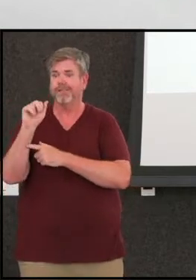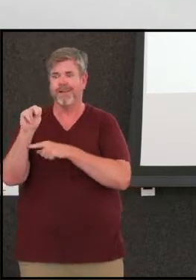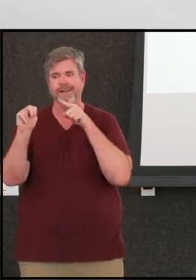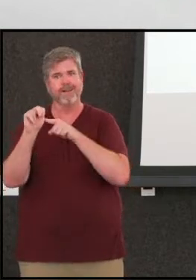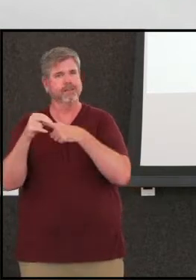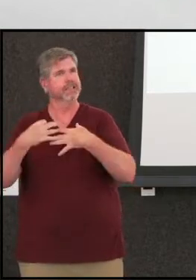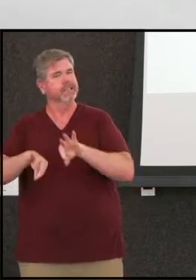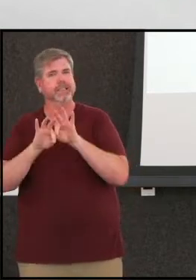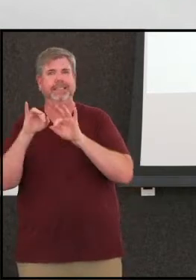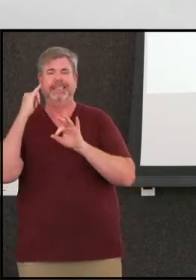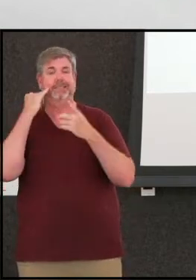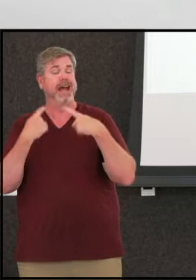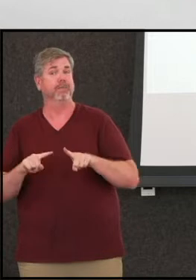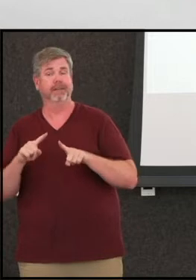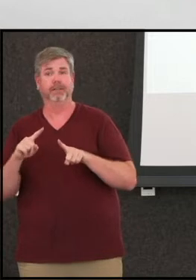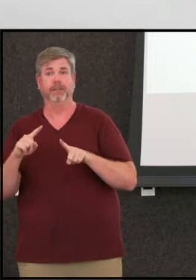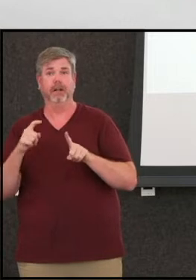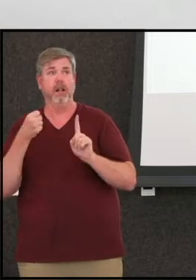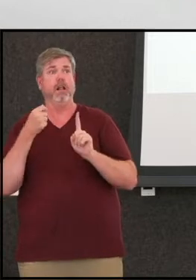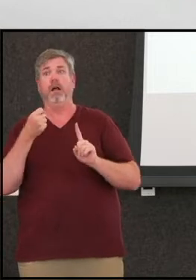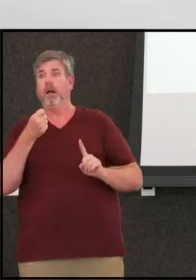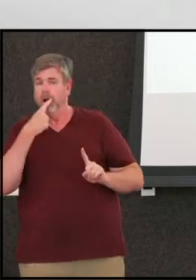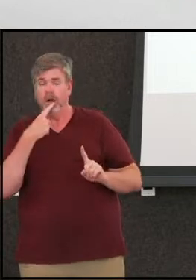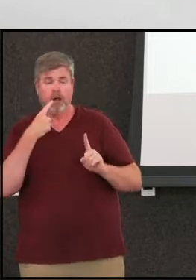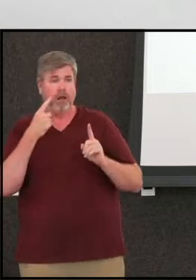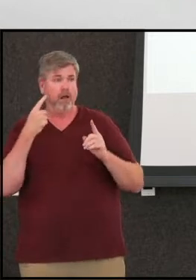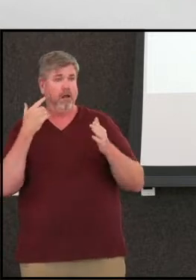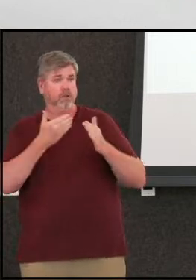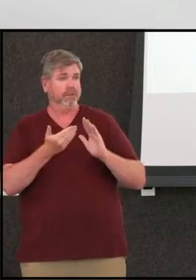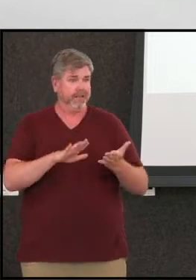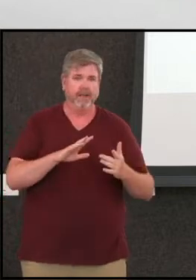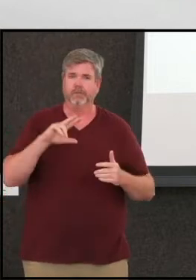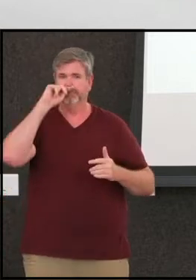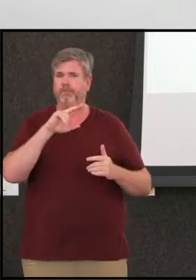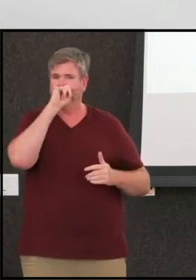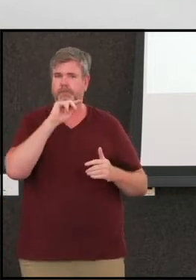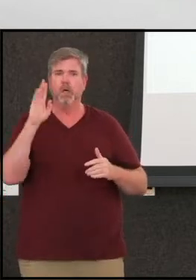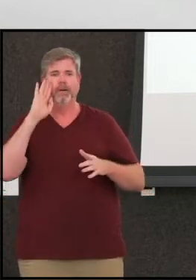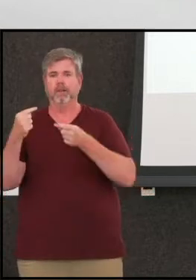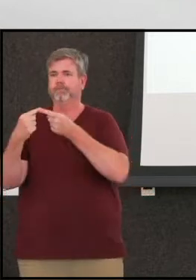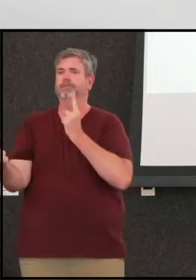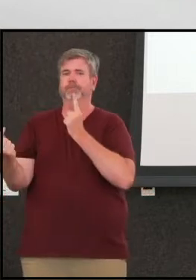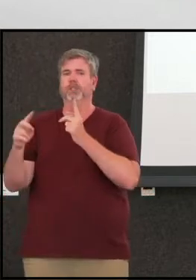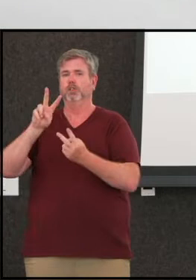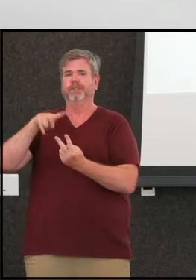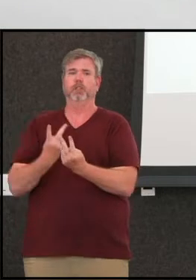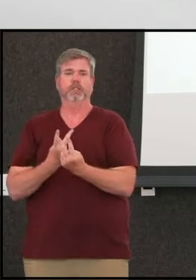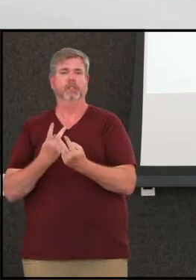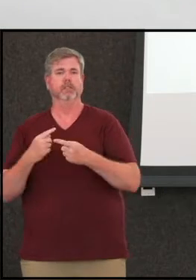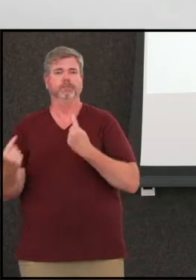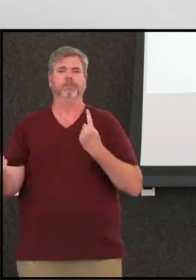reverse the opiate overdose. And it's called naltrexone, but it's available in the form